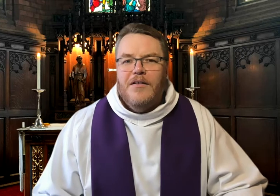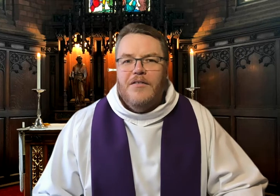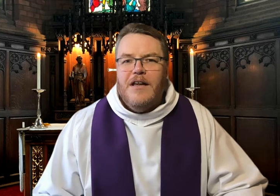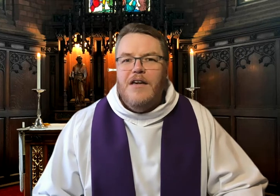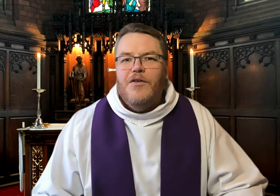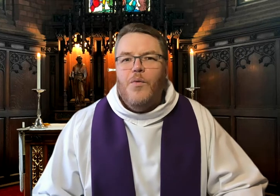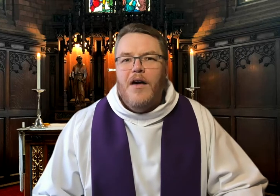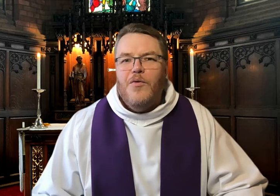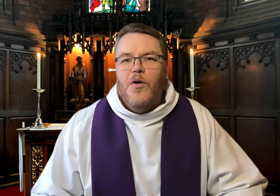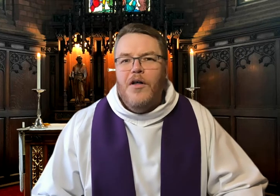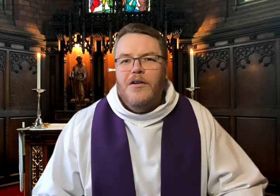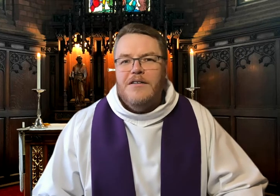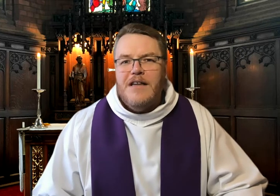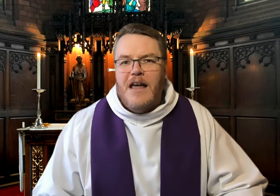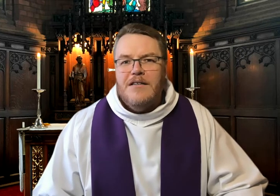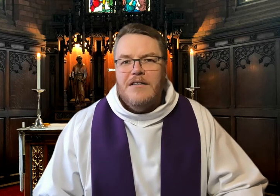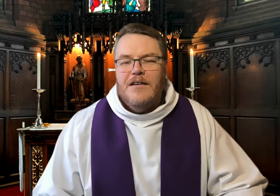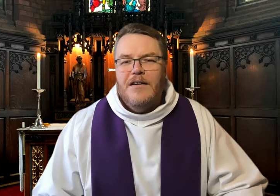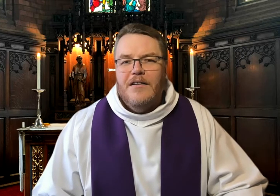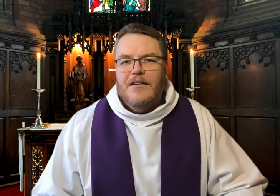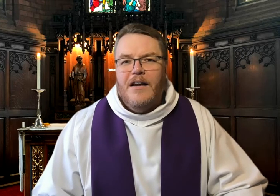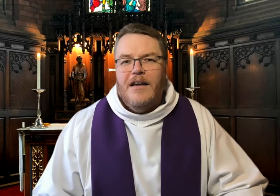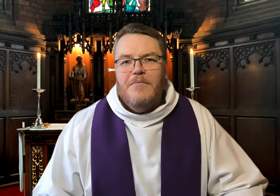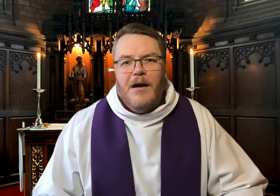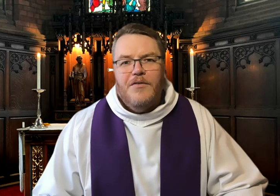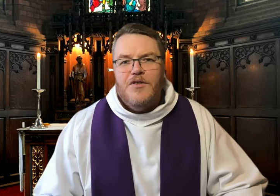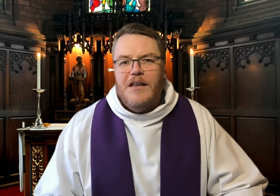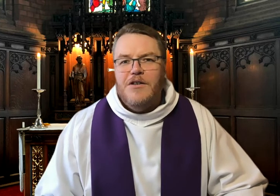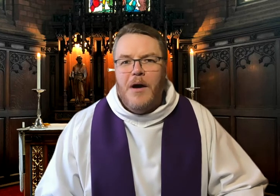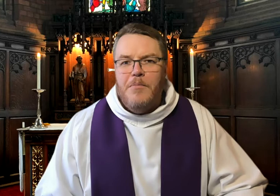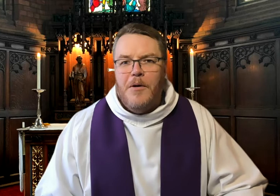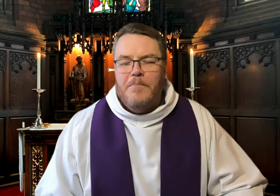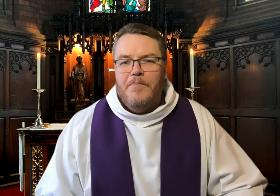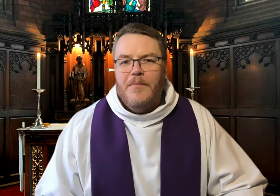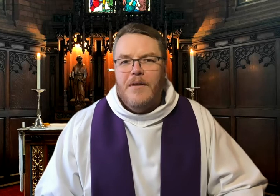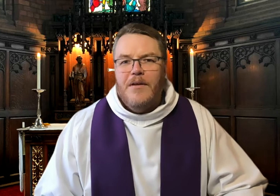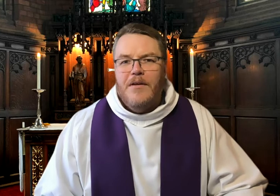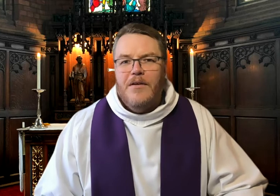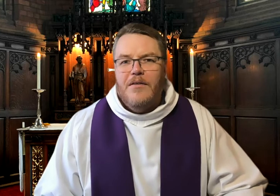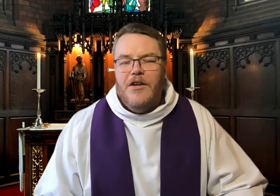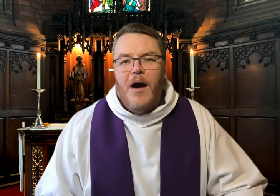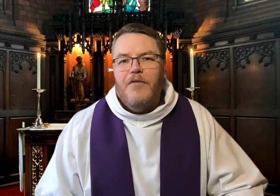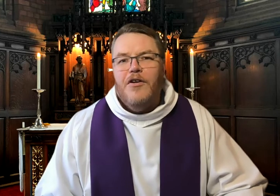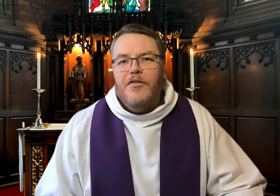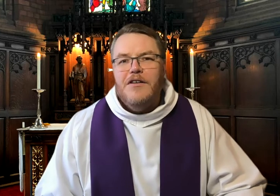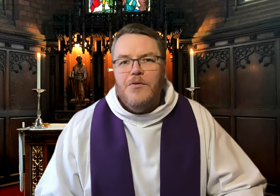that even where the world says, like it might have said to Abram, you have nothing to